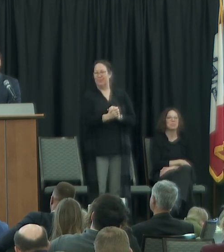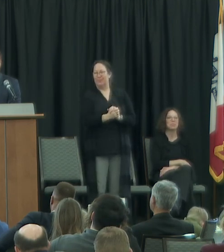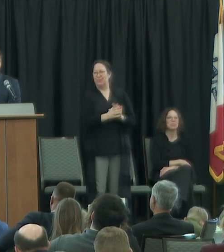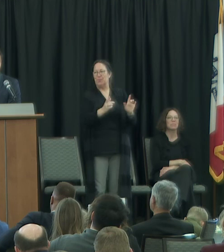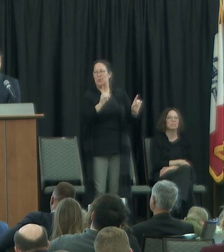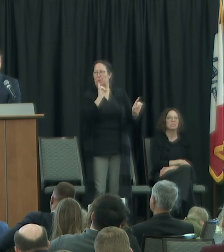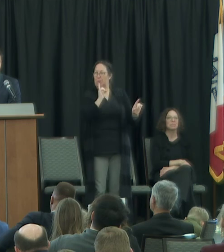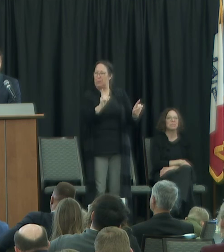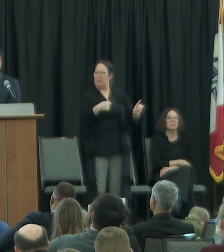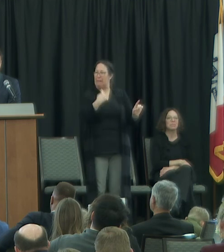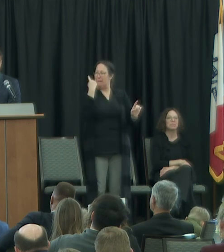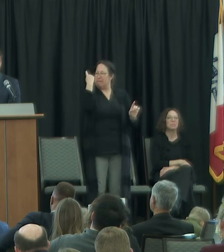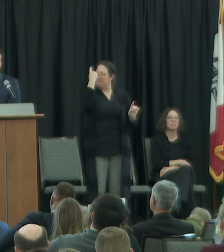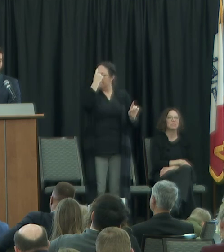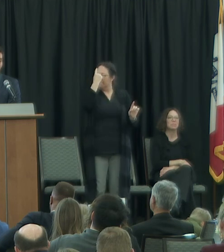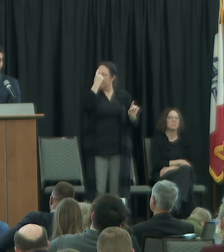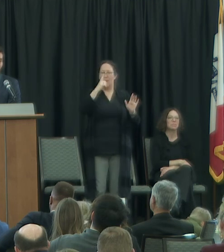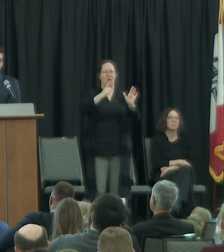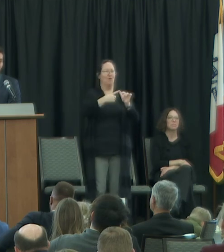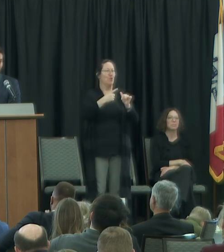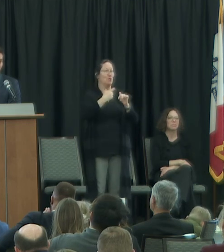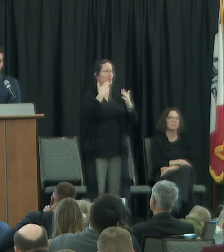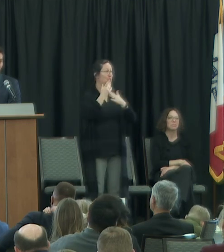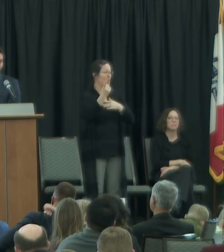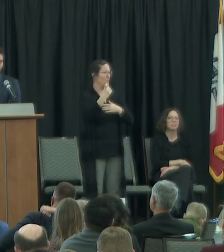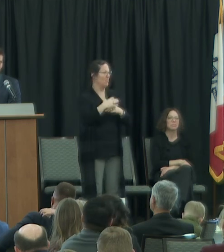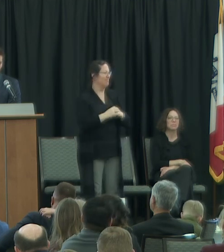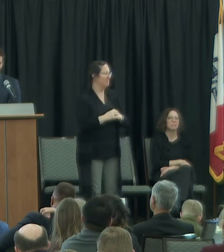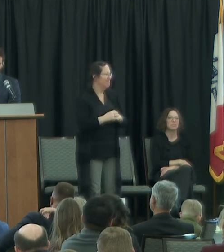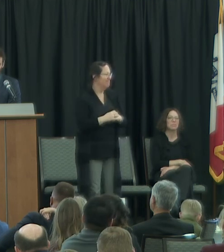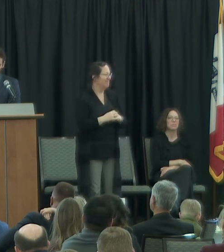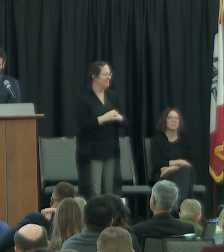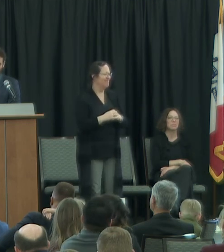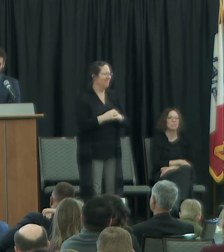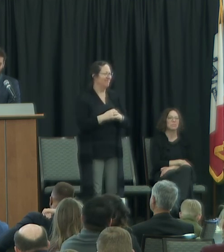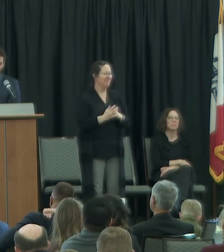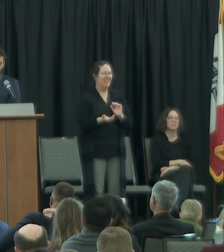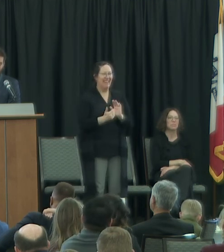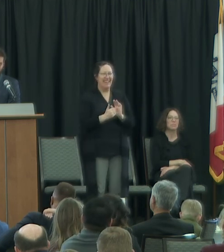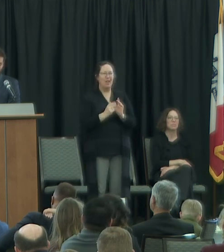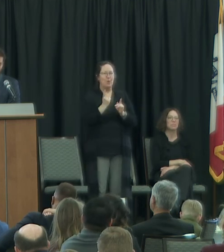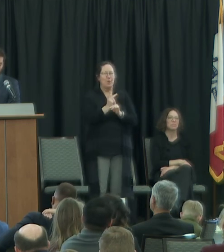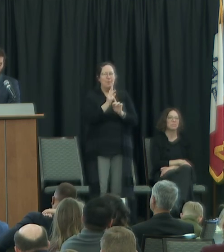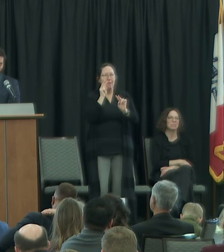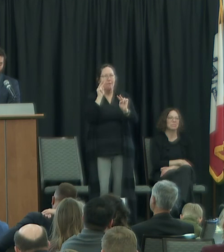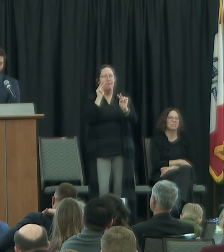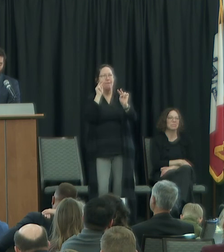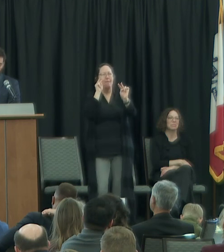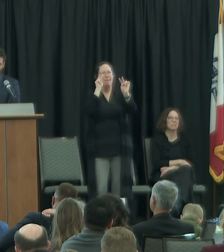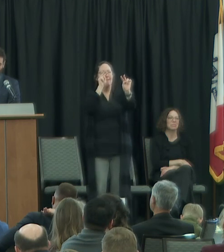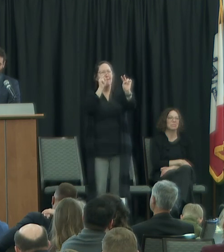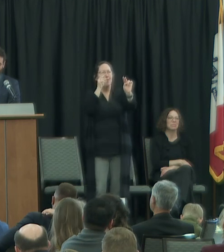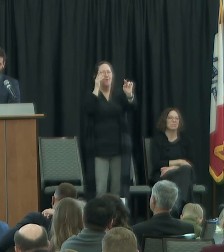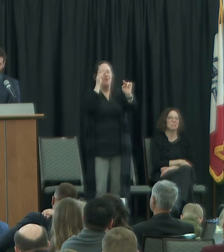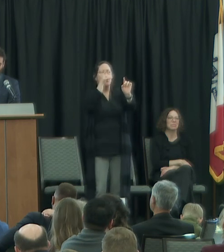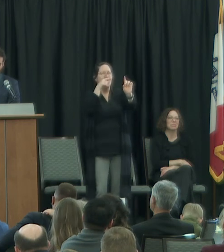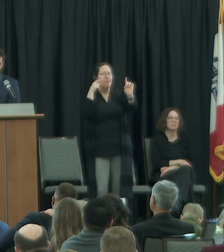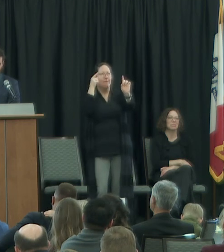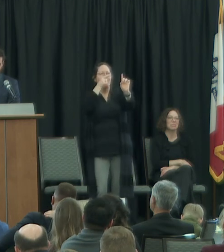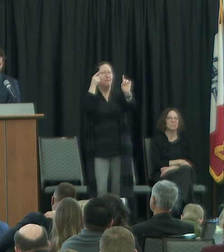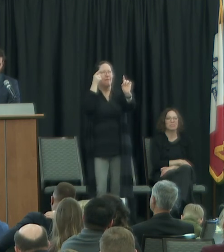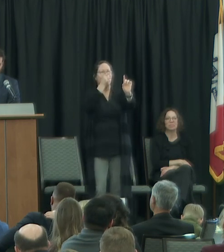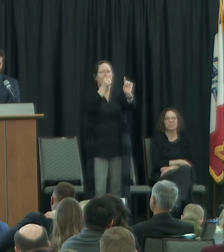I think it's first of all, great question. To keep our eyes out onto the horizon